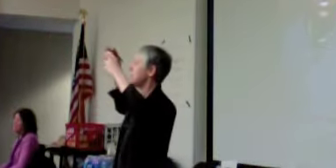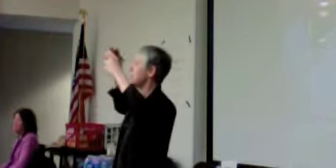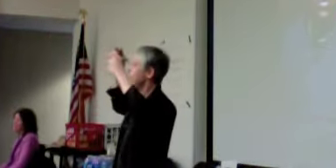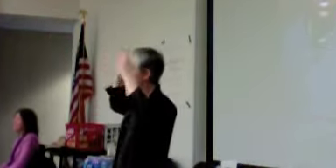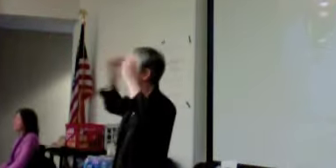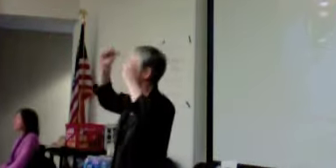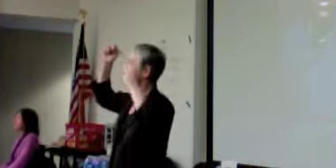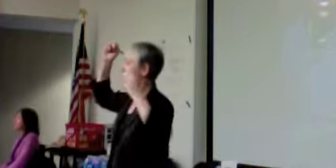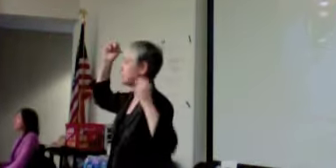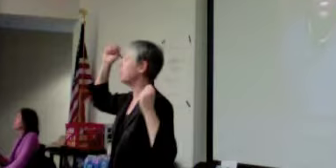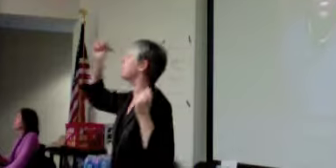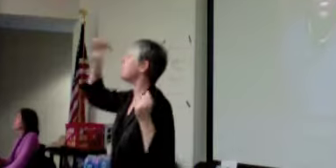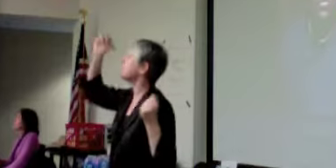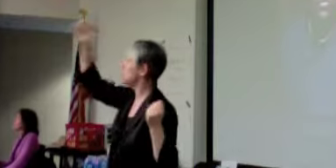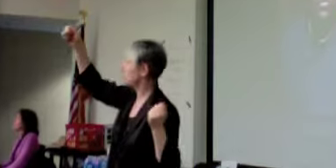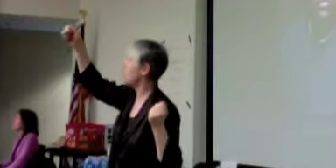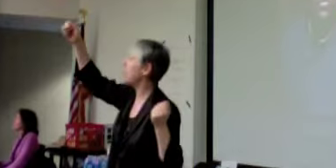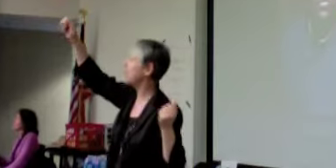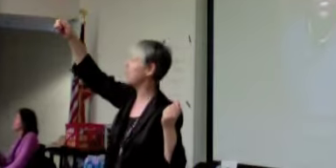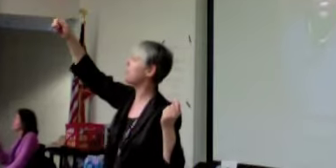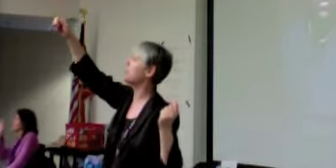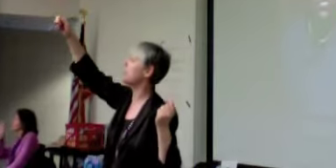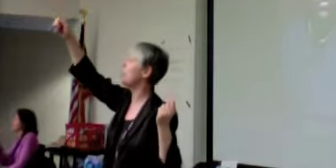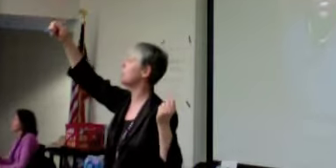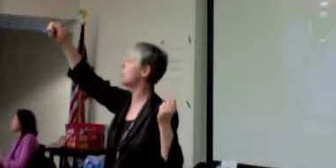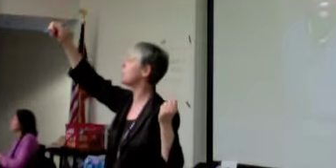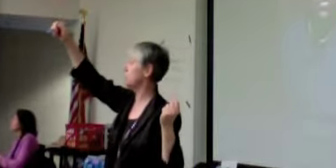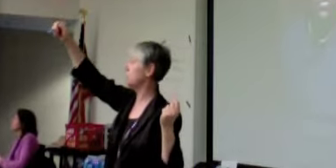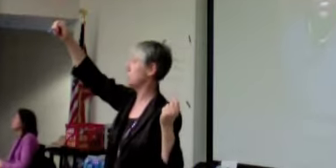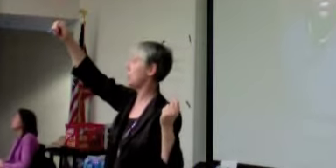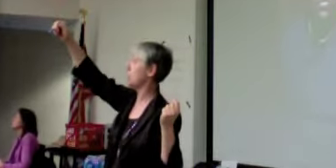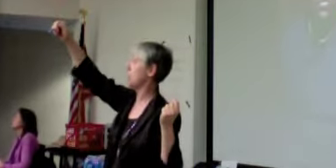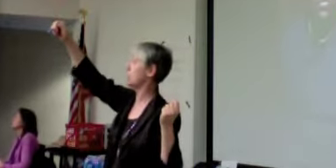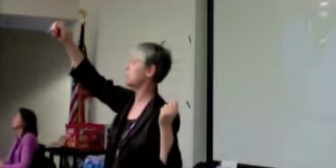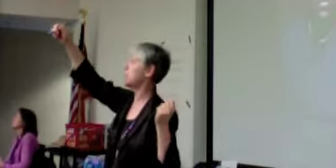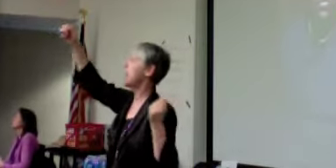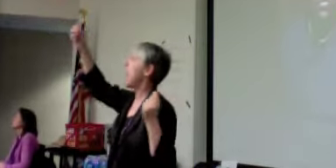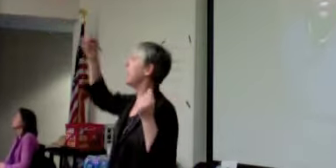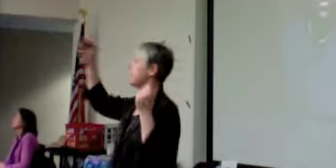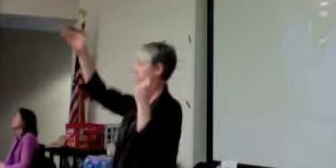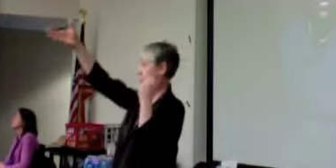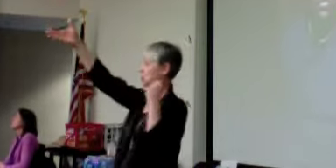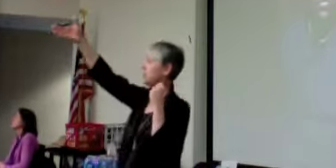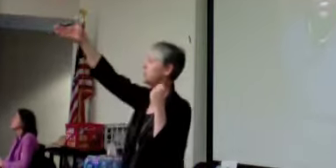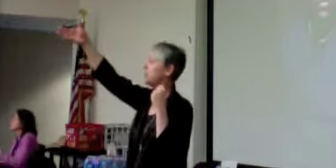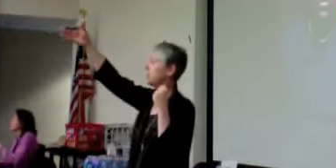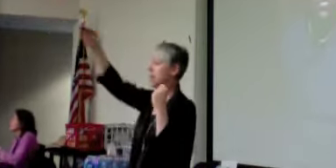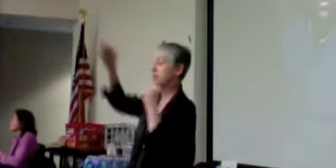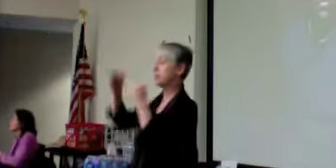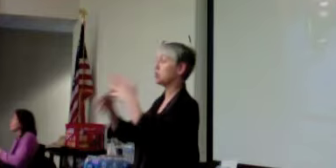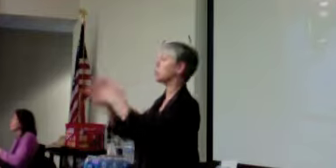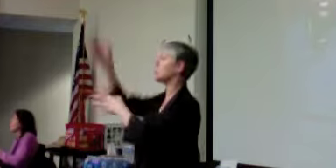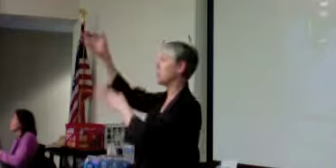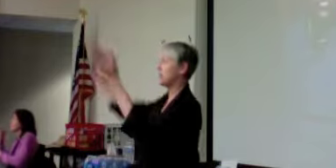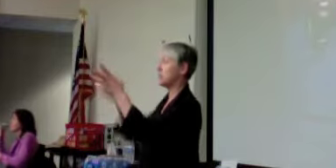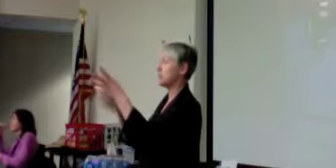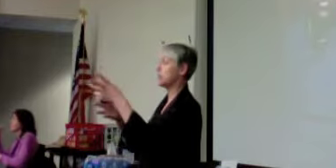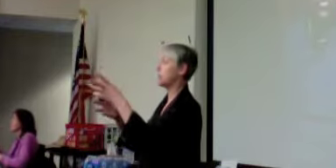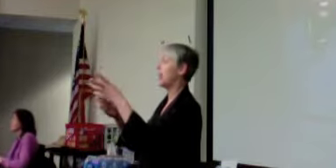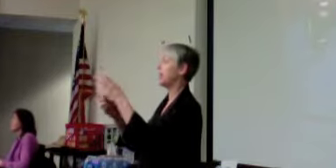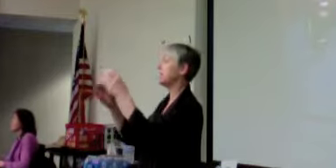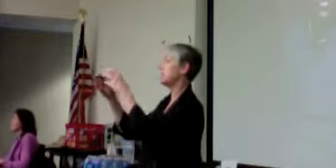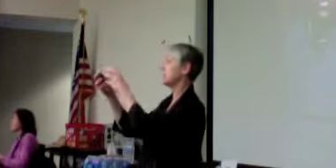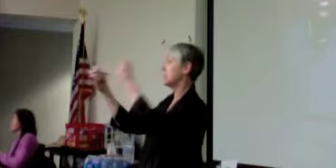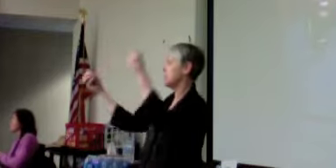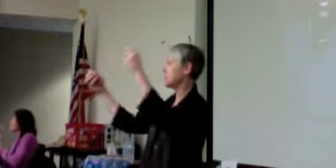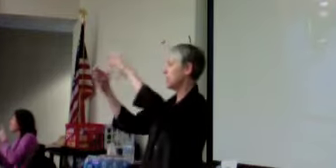And that, my guess is you're right, that theme will hold up for people who talk about it. And again, much like the difference idea, much like the relevance and the